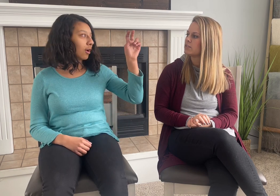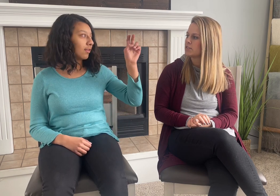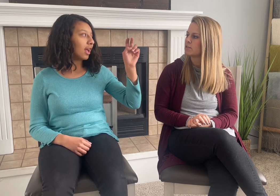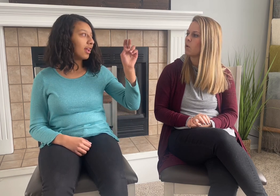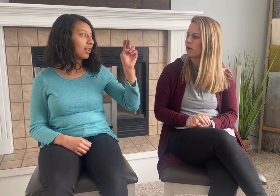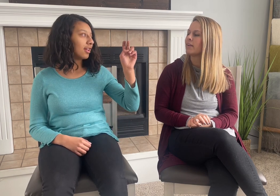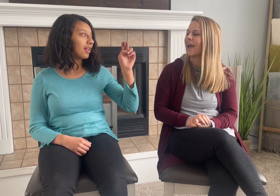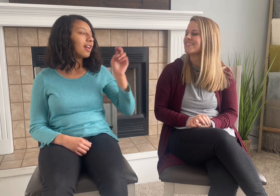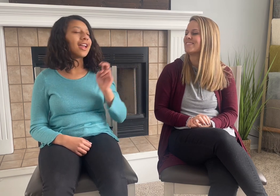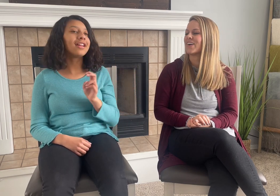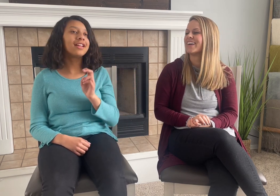Snore. Yeah, snore.